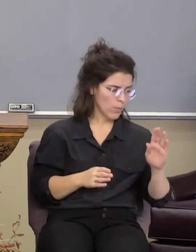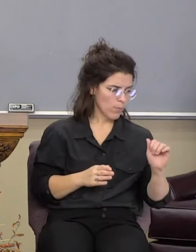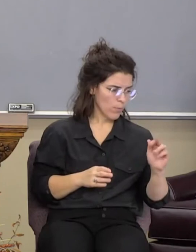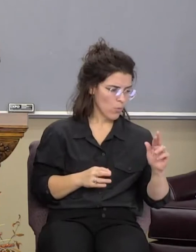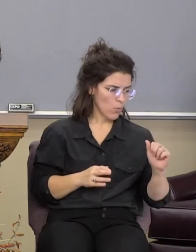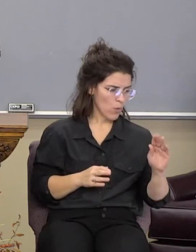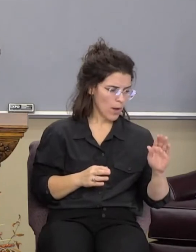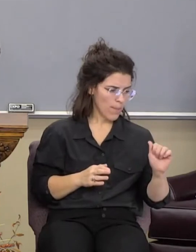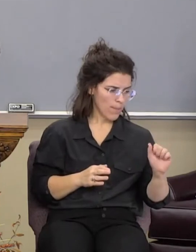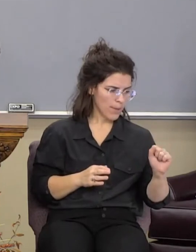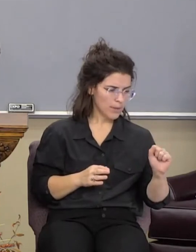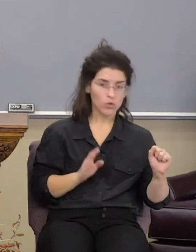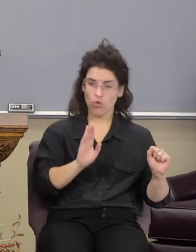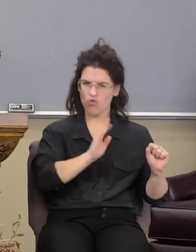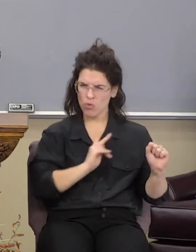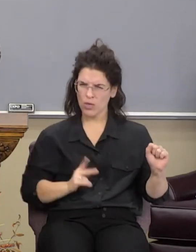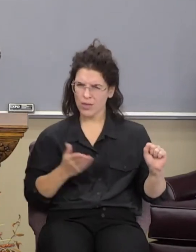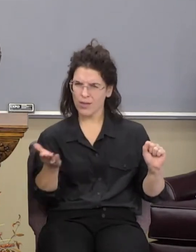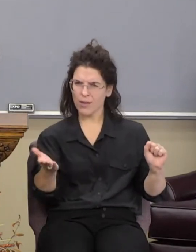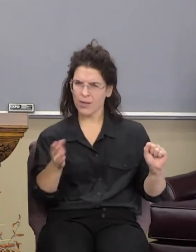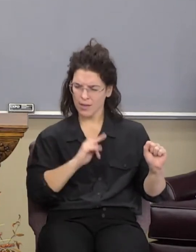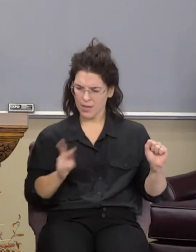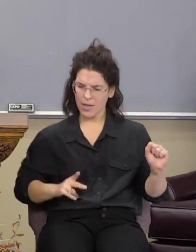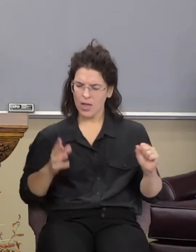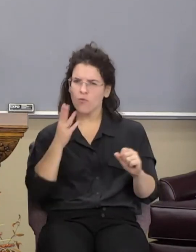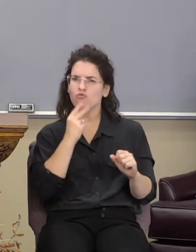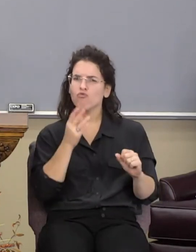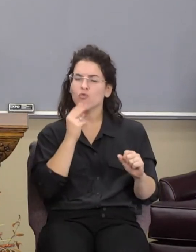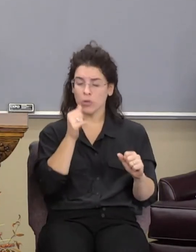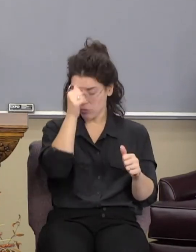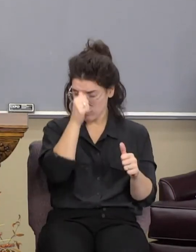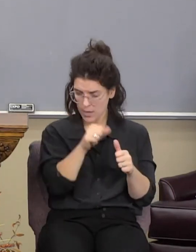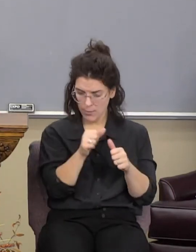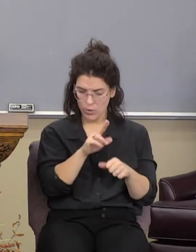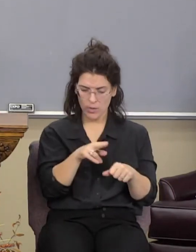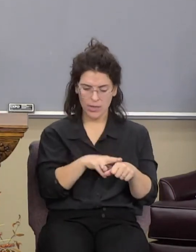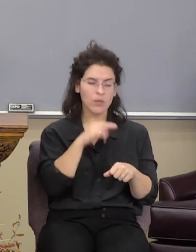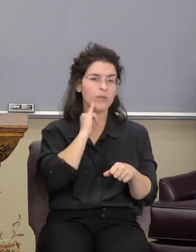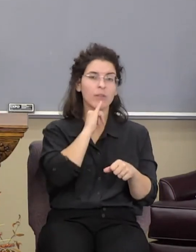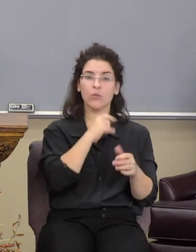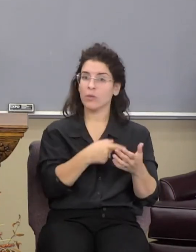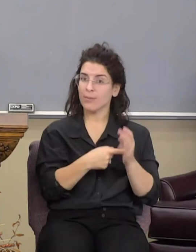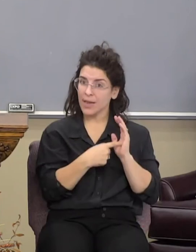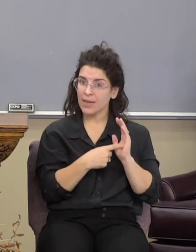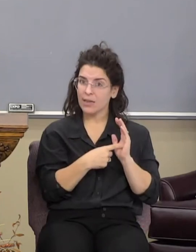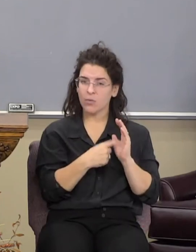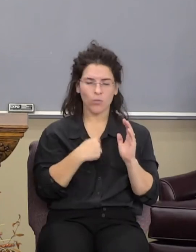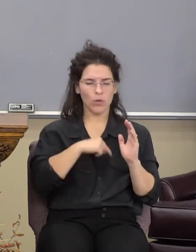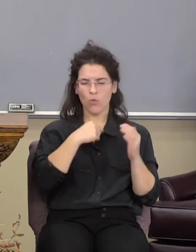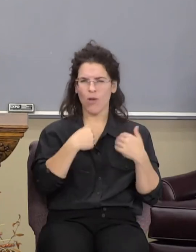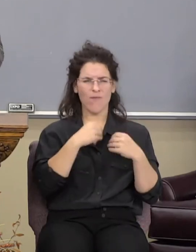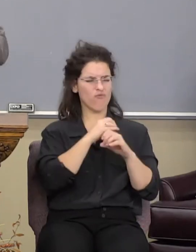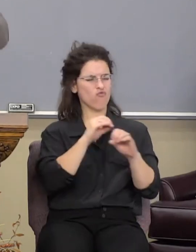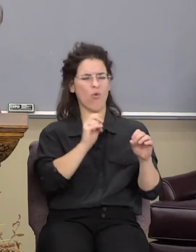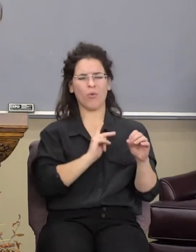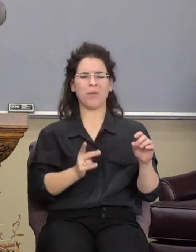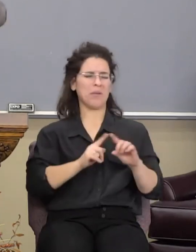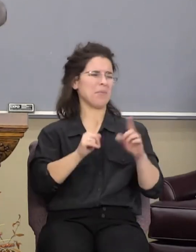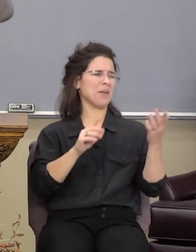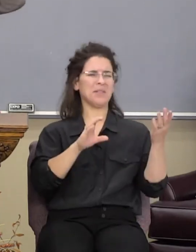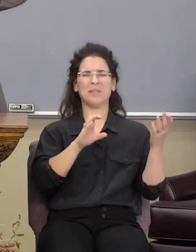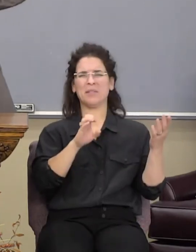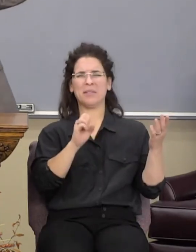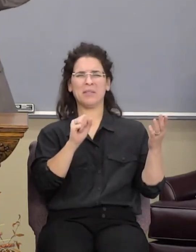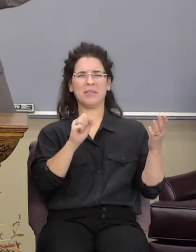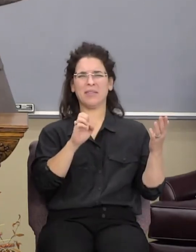or your king, the king of the Jews. And remember what the nation of Israel demanded? We have no king but Caesar. And they